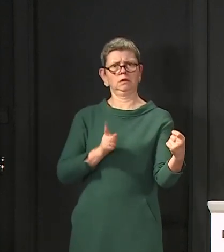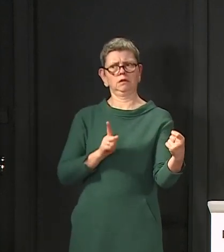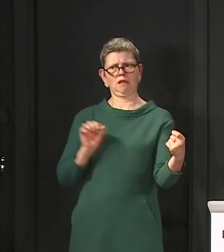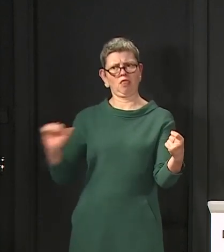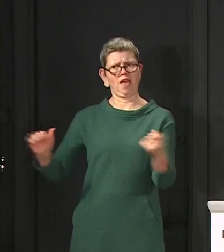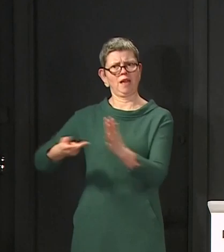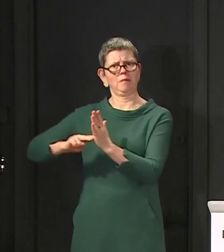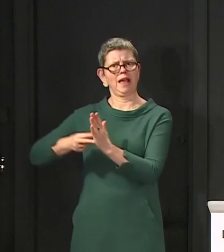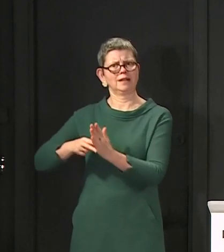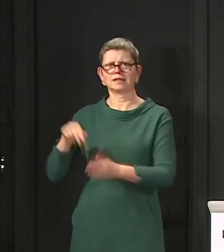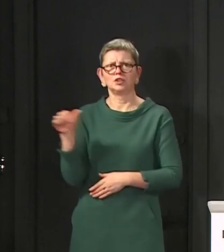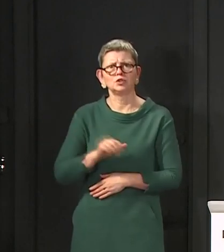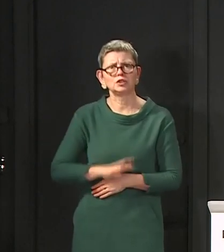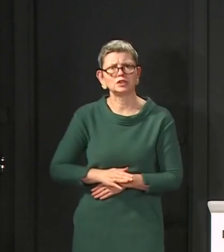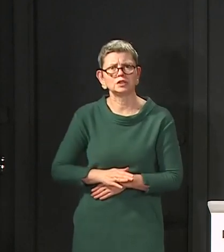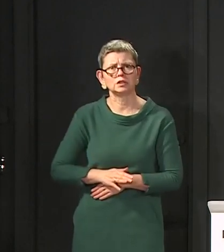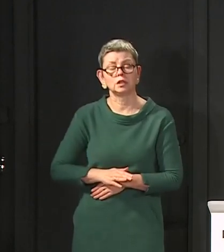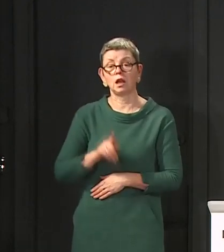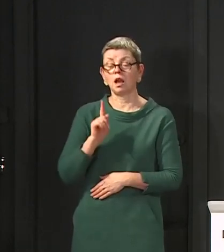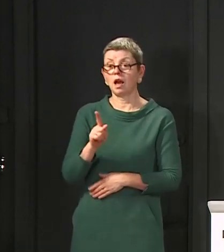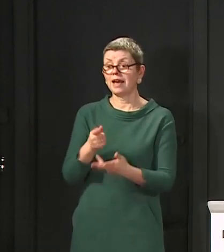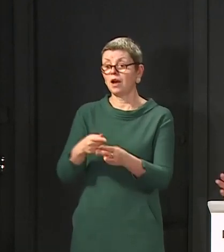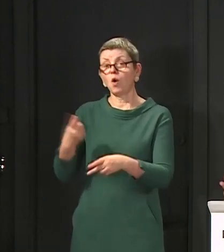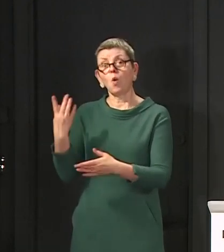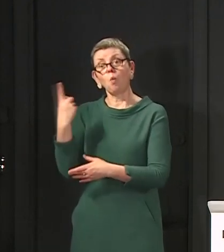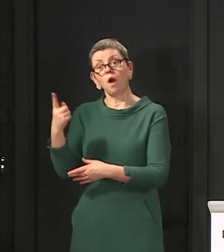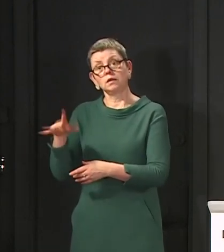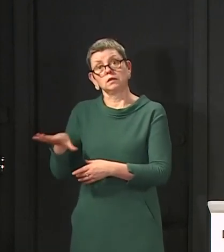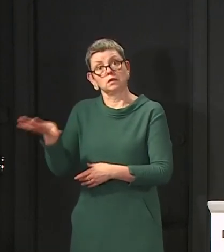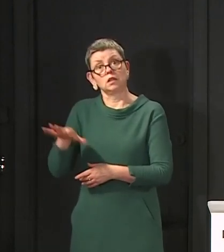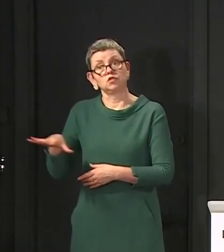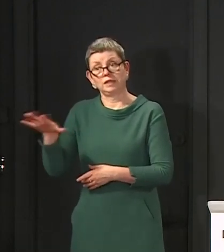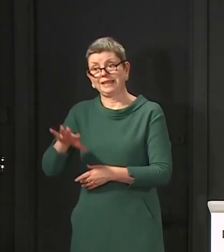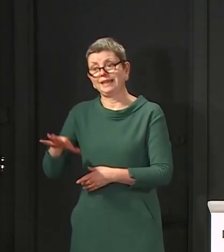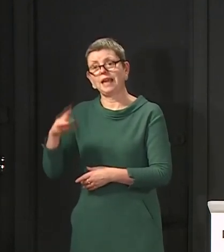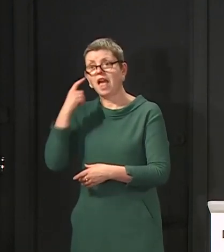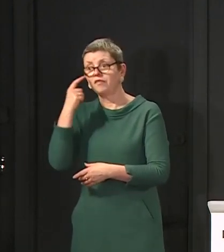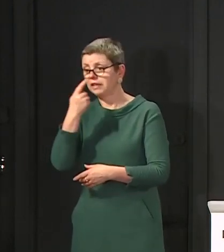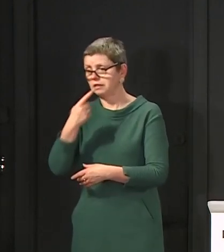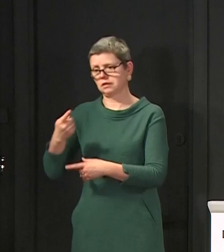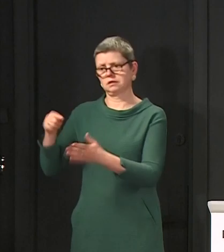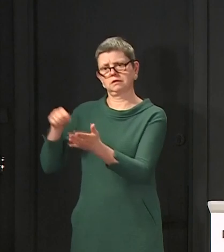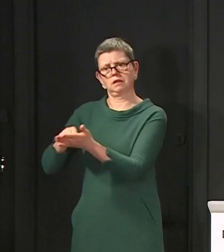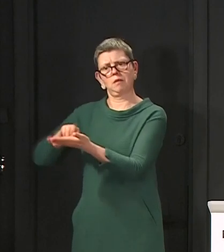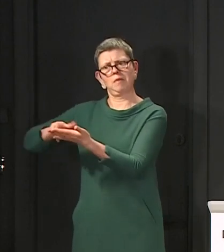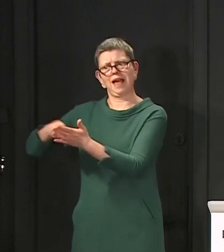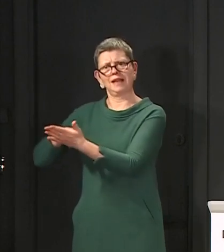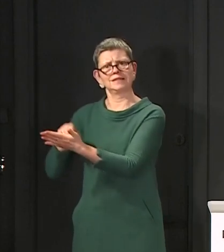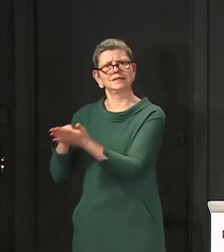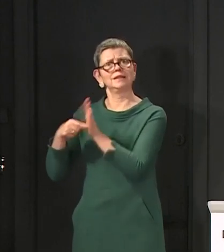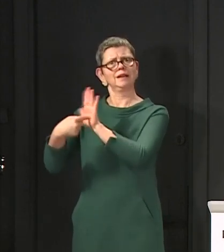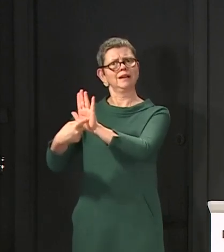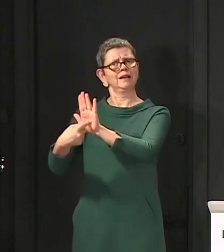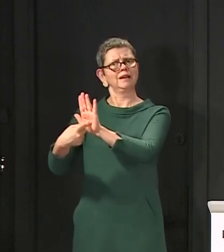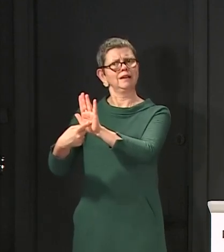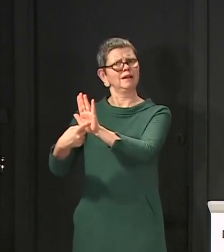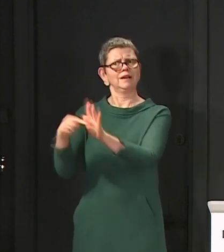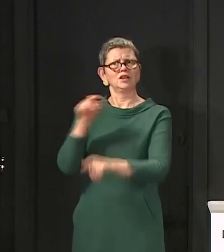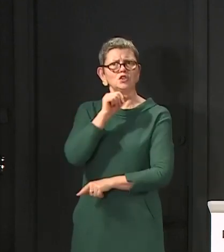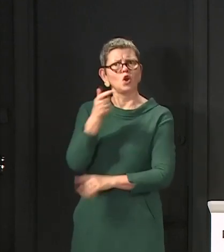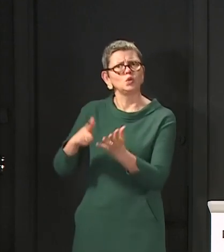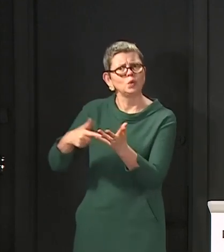nation only, for good evidence-based reasons, should not be presented as if they apply UK-wide. Clarity of message